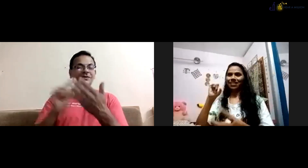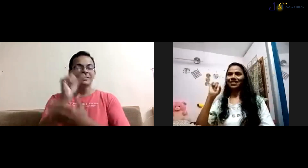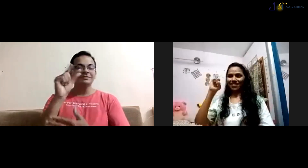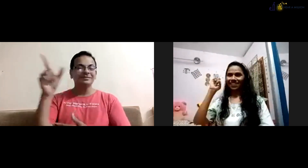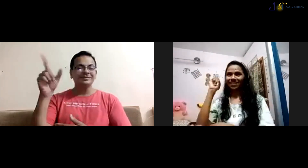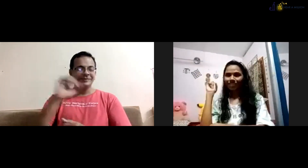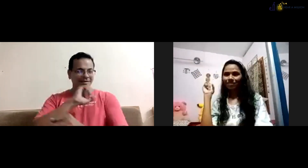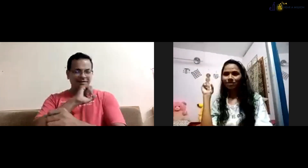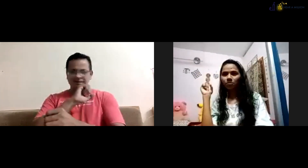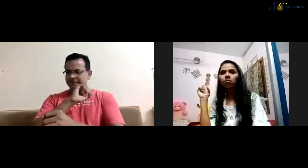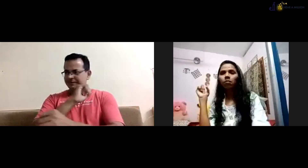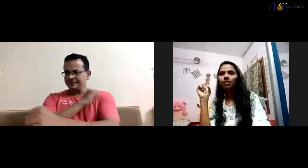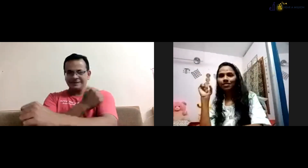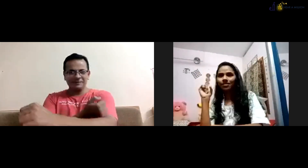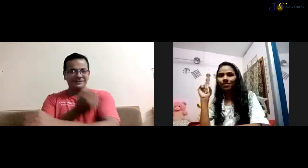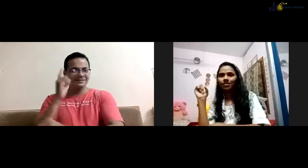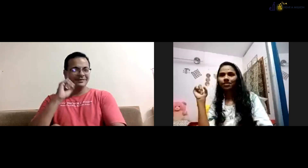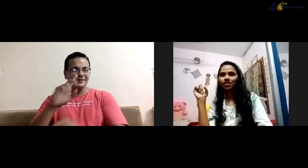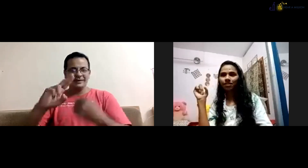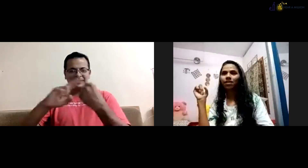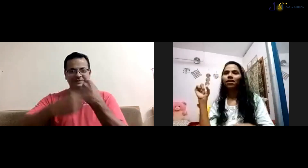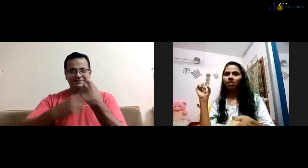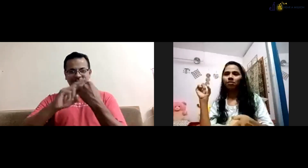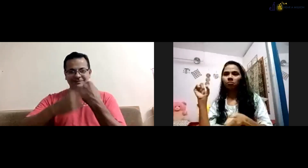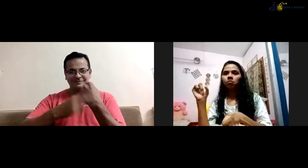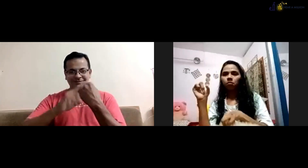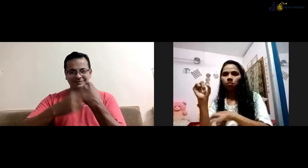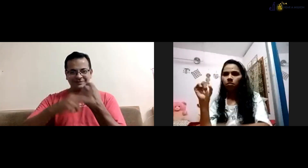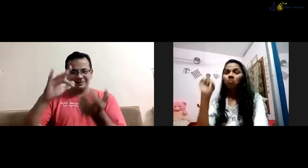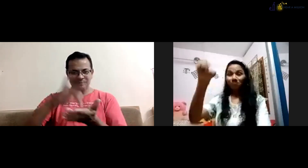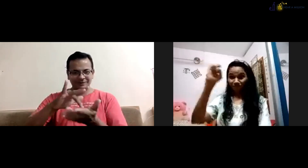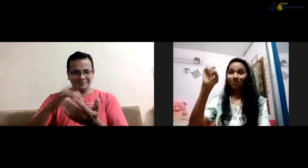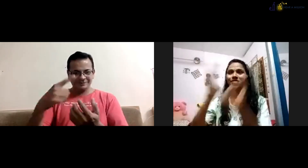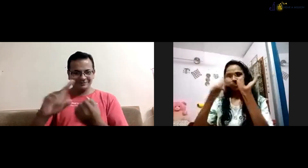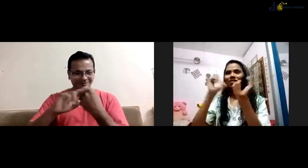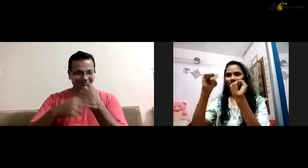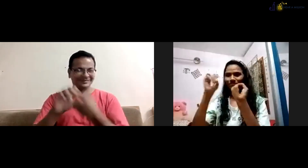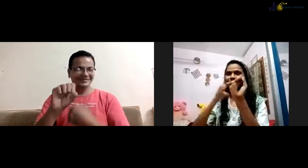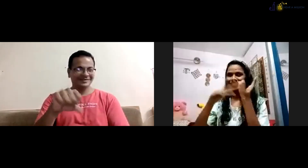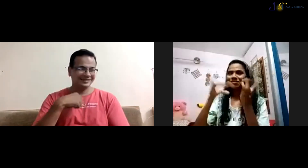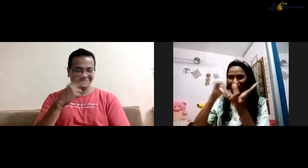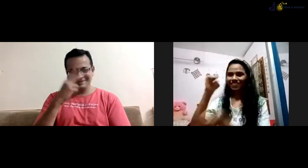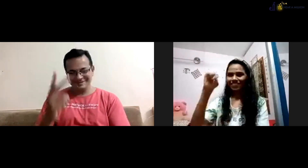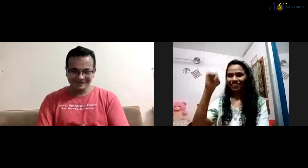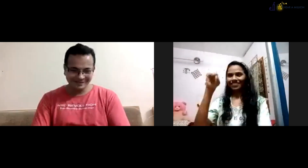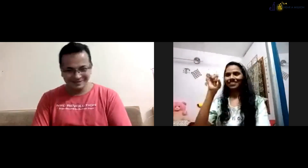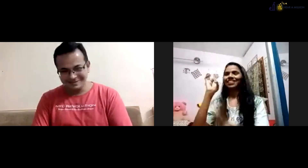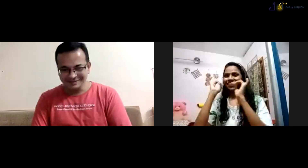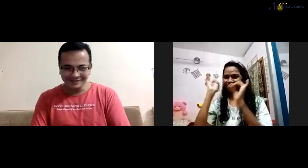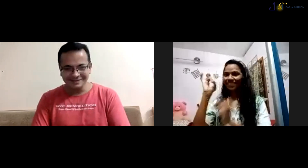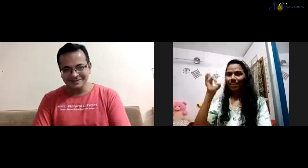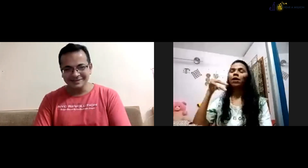Okay, so I came from Thiruvananthapuram. You know, there's one deaf person from Nish, right? Yes, from